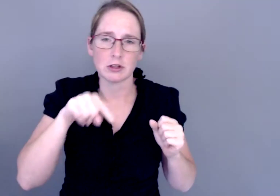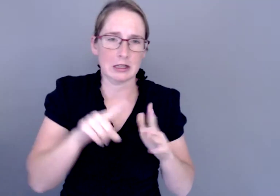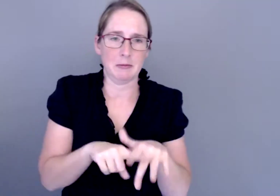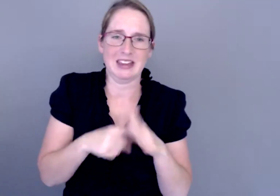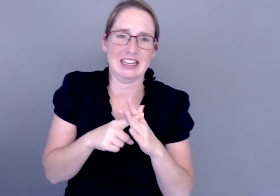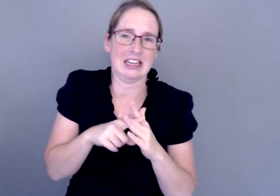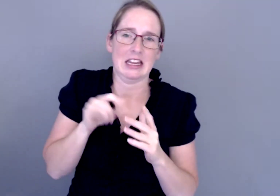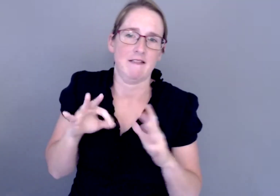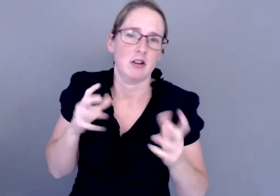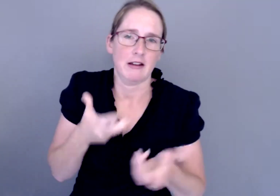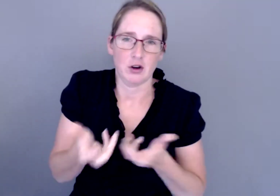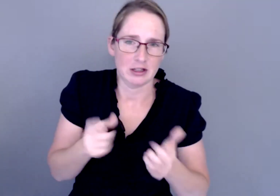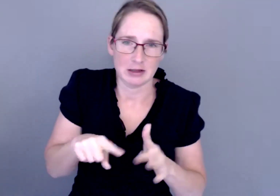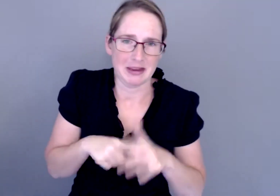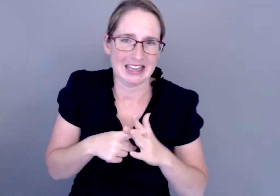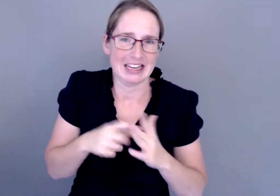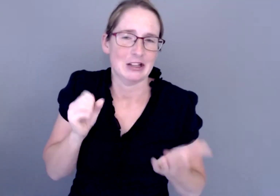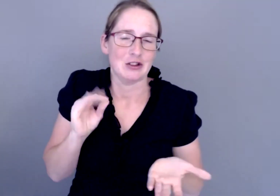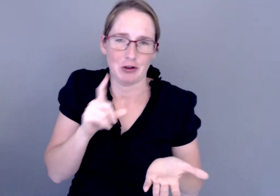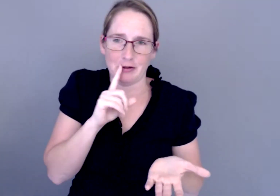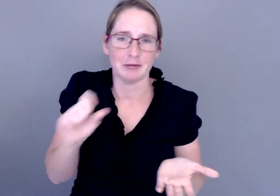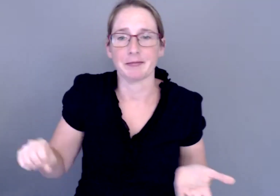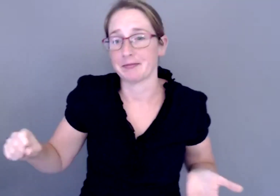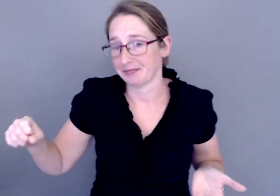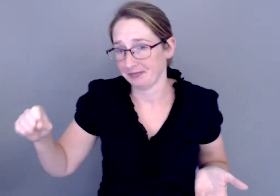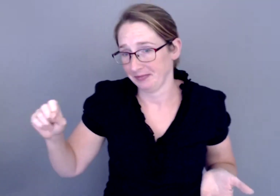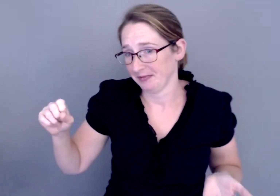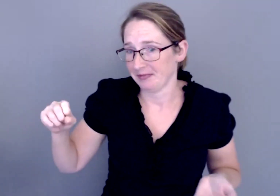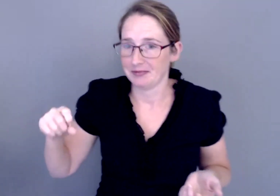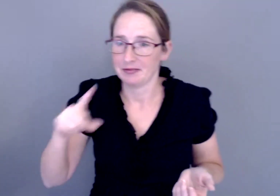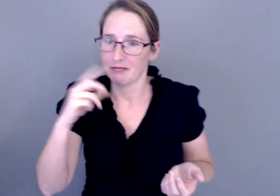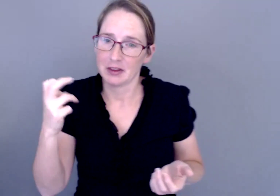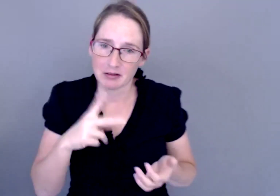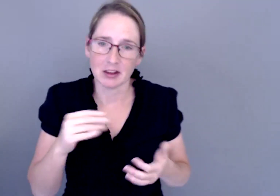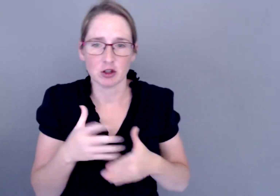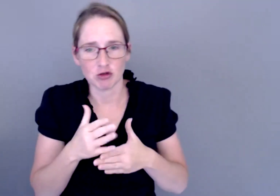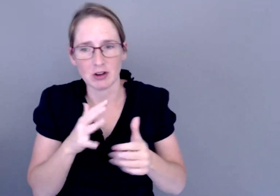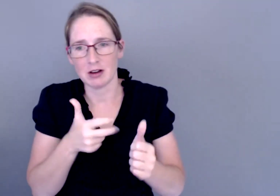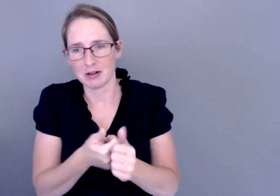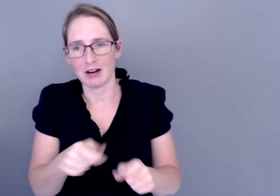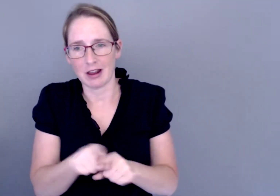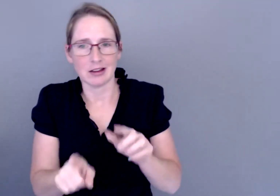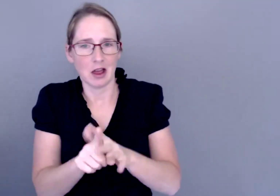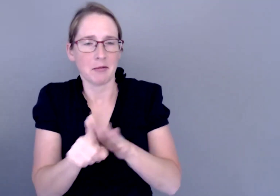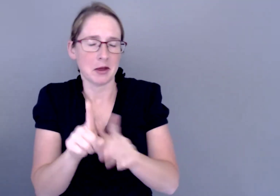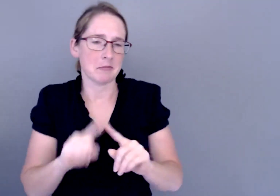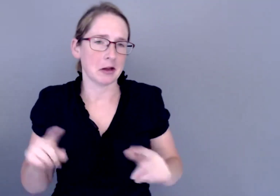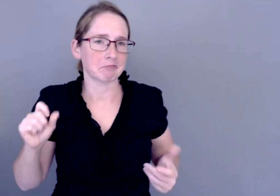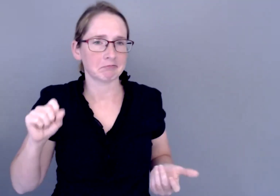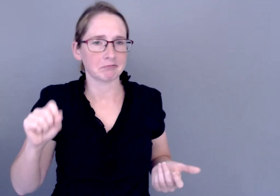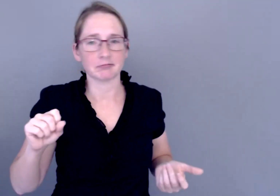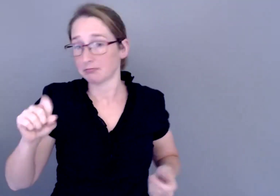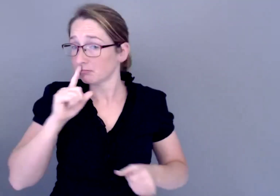of a conversation. So I It can also see is. Jace having to come back and share updates as they come. But No,